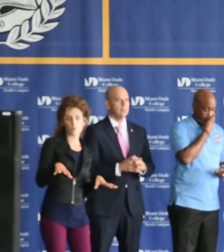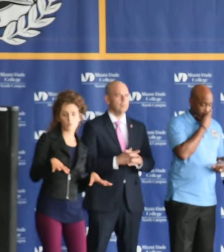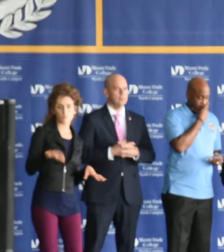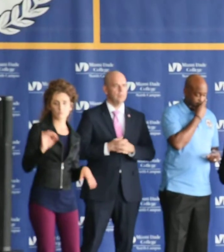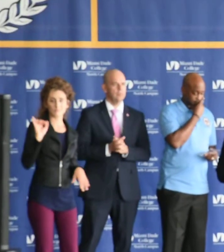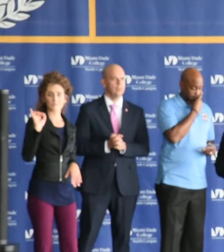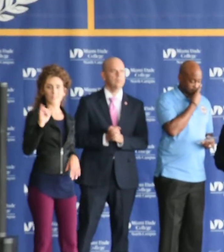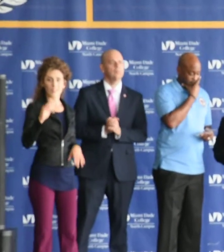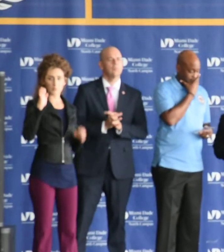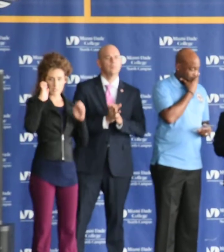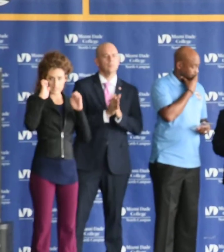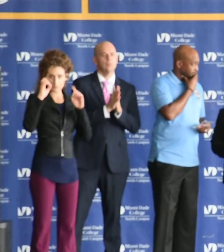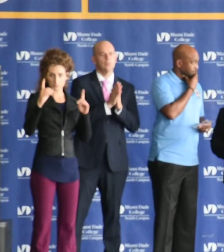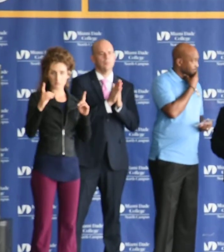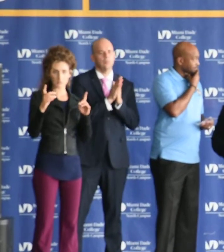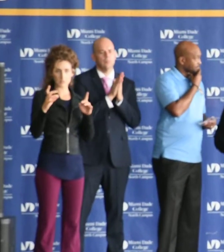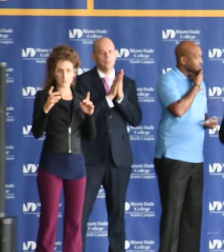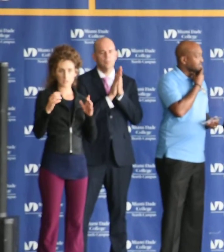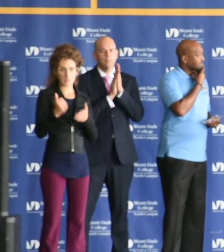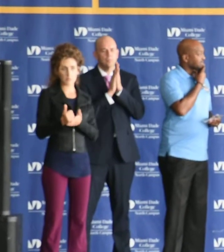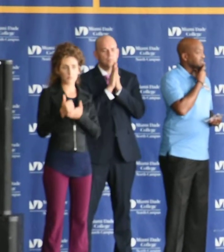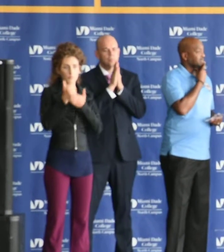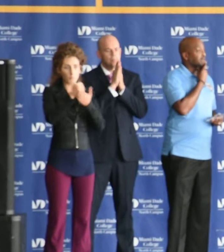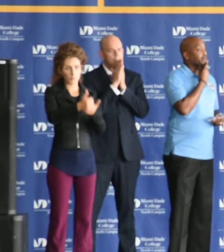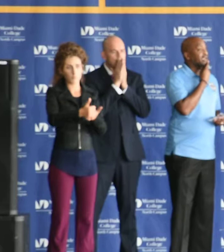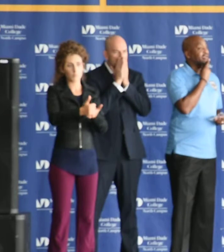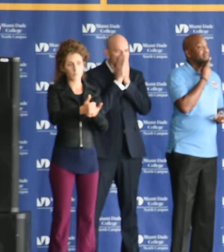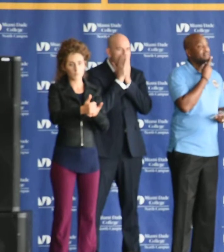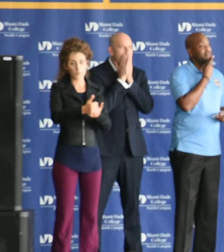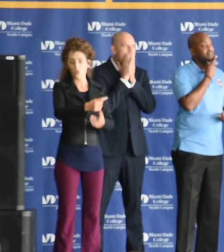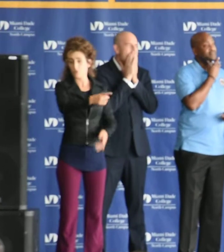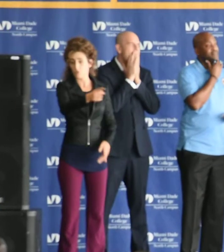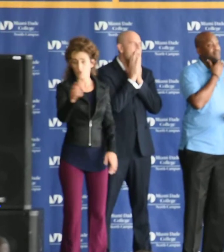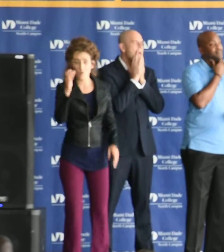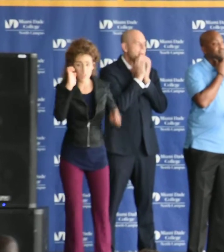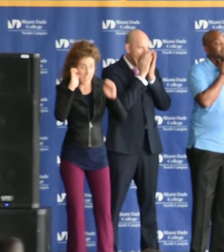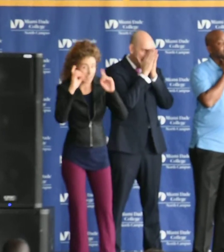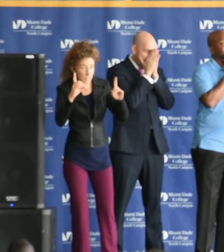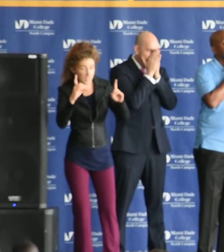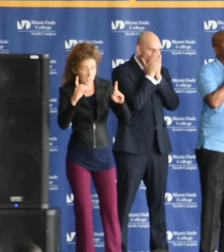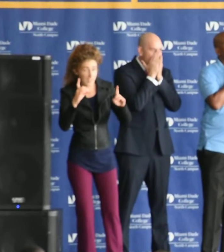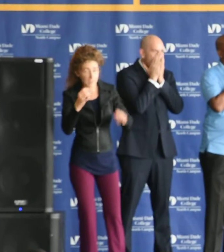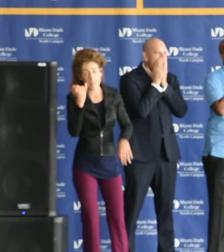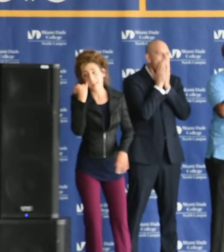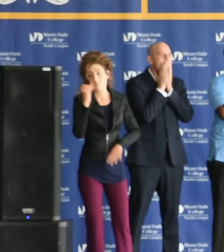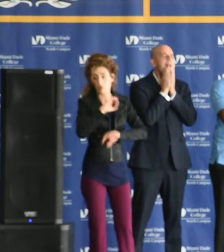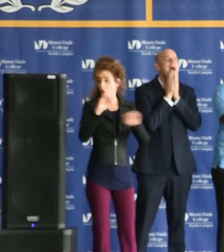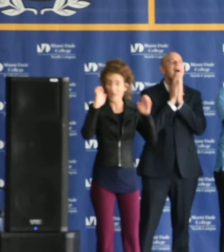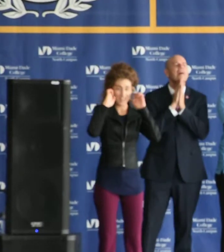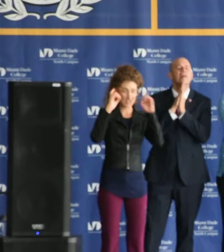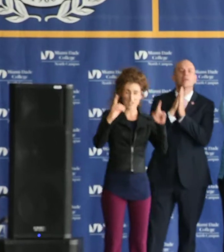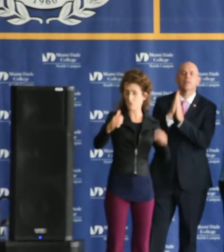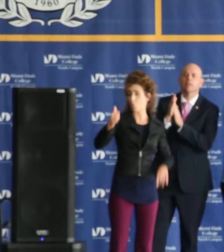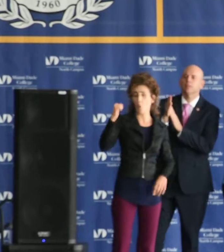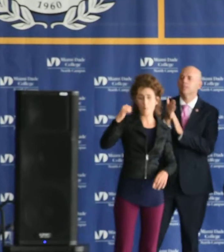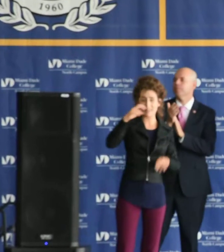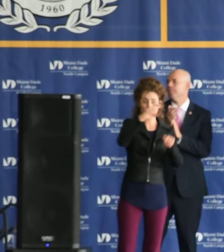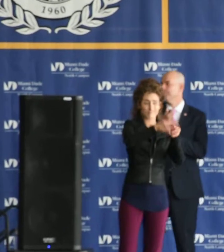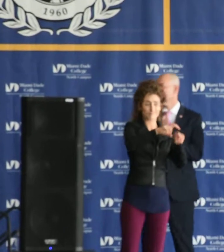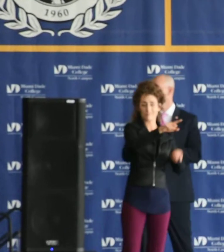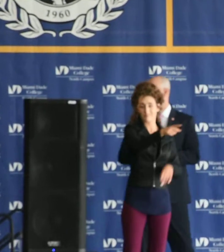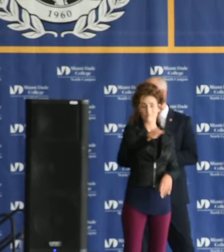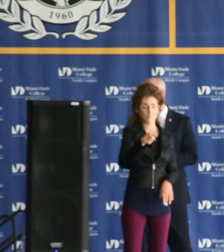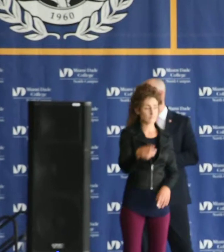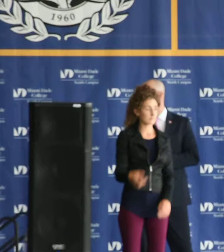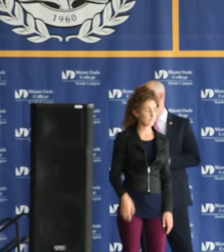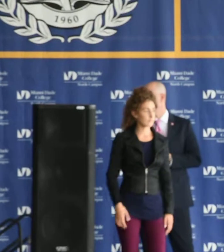you. You are educated, otherwise you wouldn't be sitting out here. So don't forget